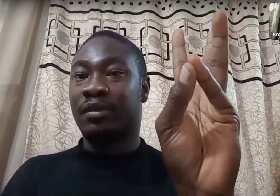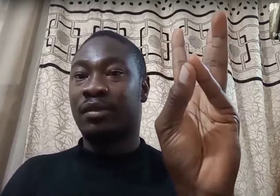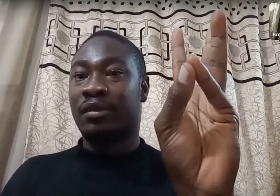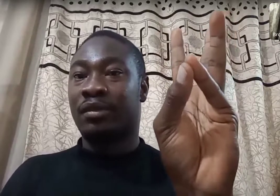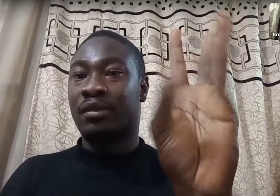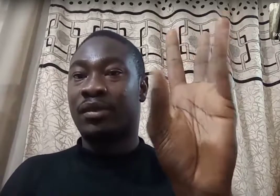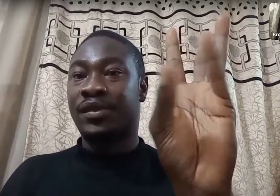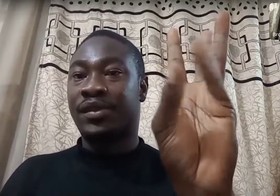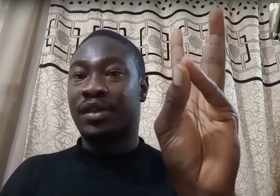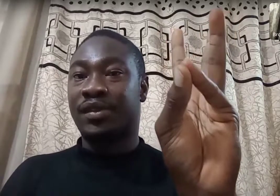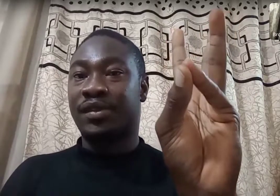6,